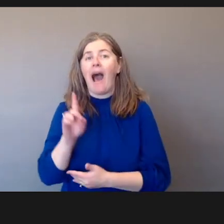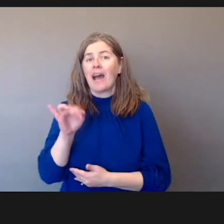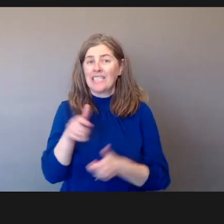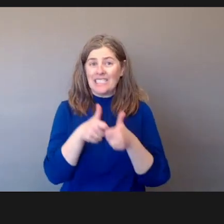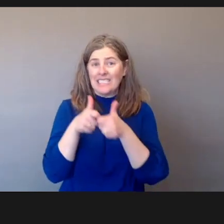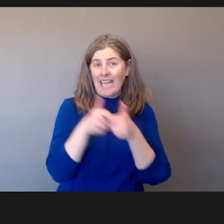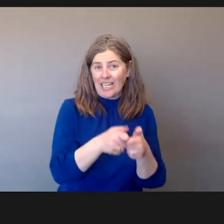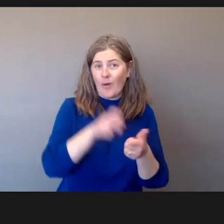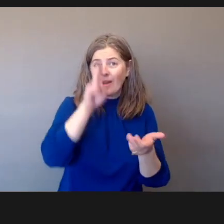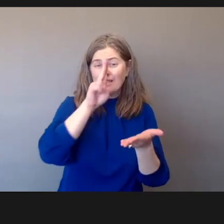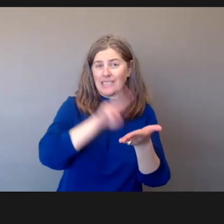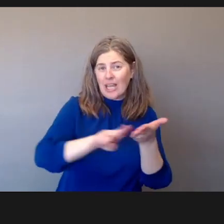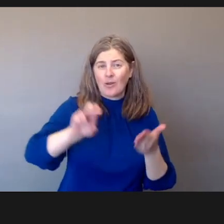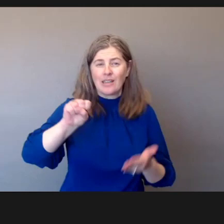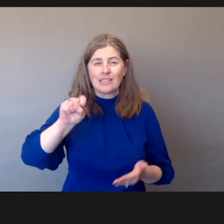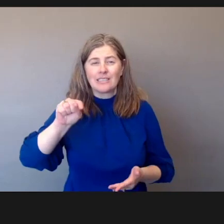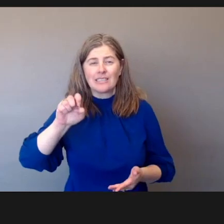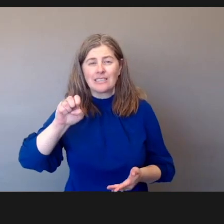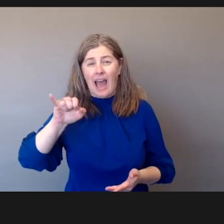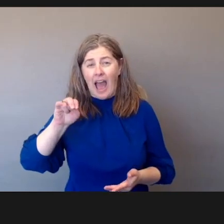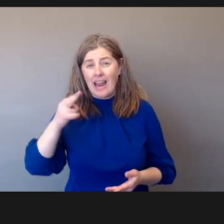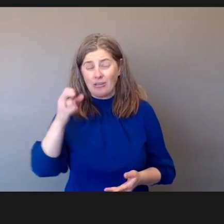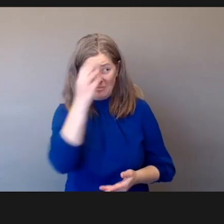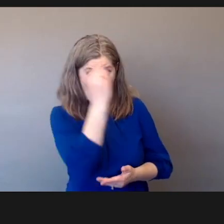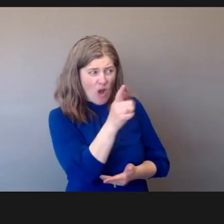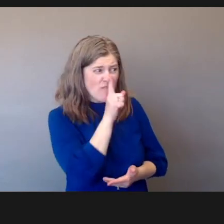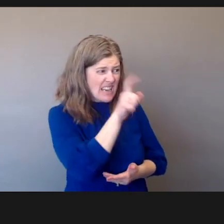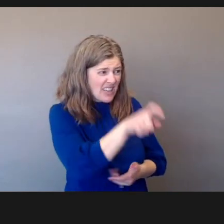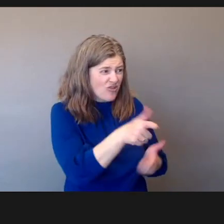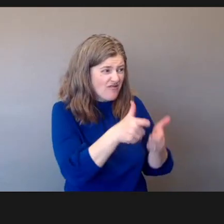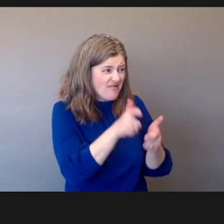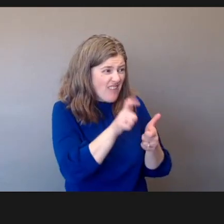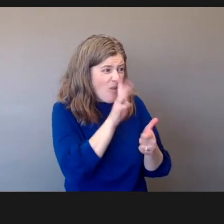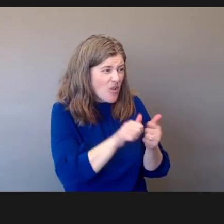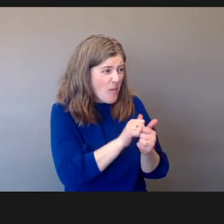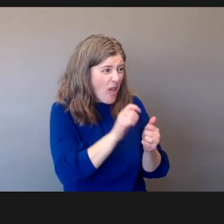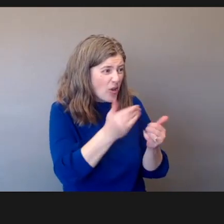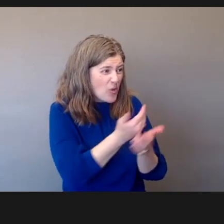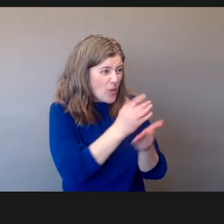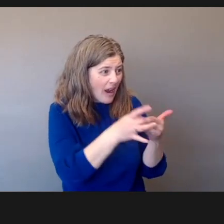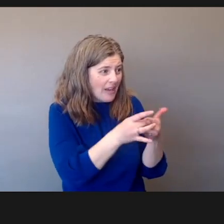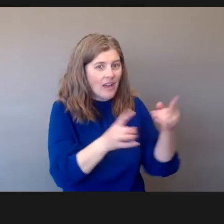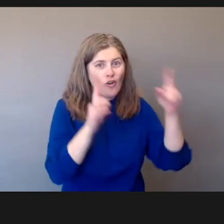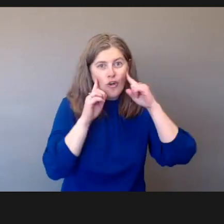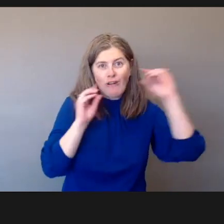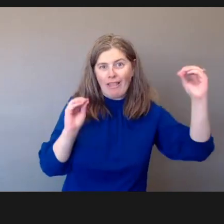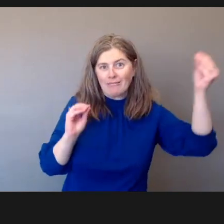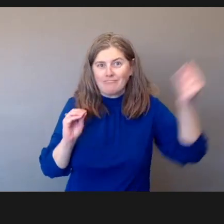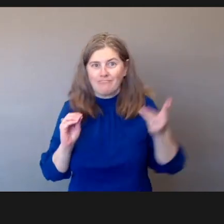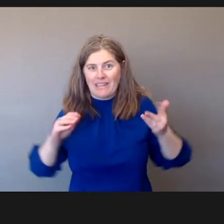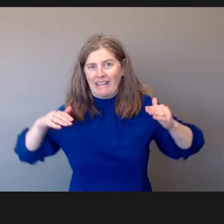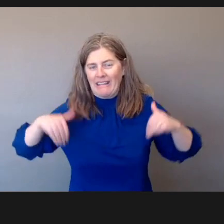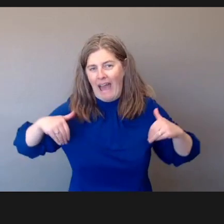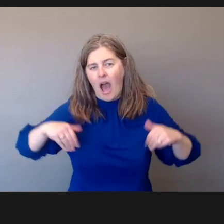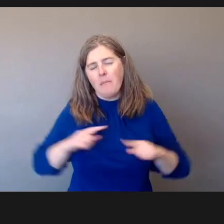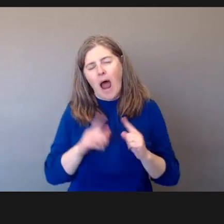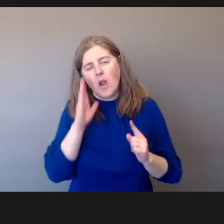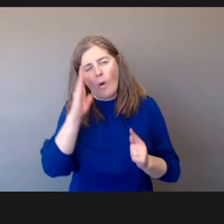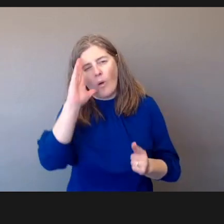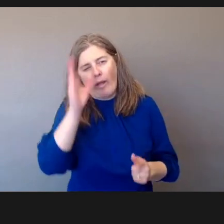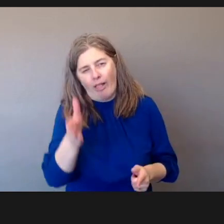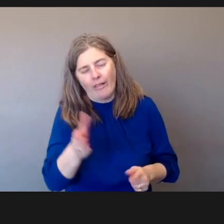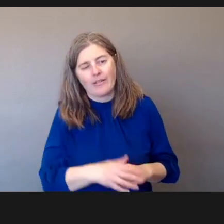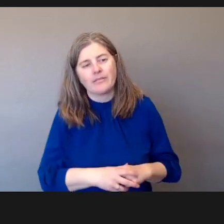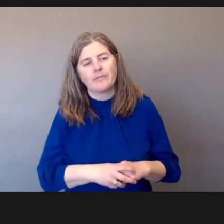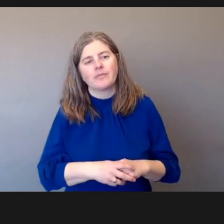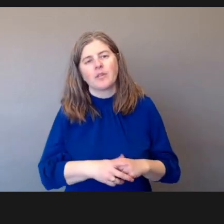Secretary Steinhaus last night. I said, I really need to talk to you about this new guidance, and I haven't heard back from him yet, but I know I will. And so